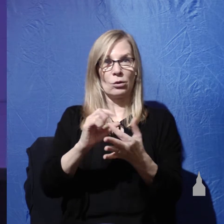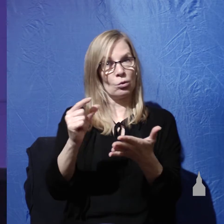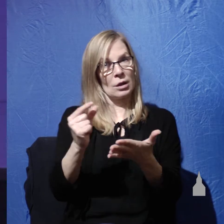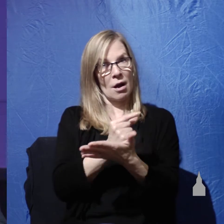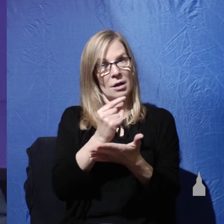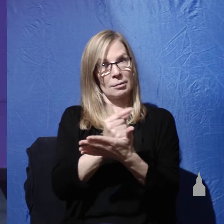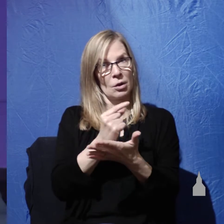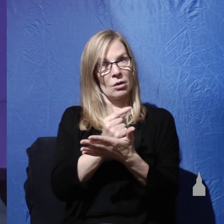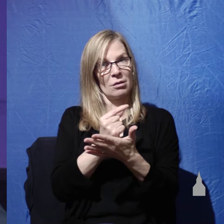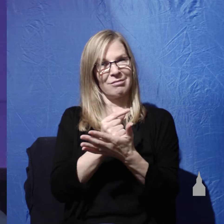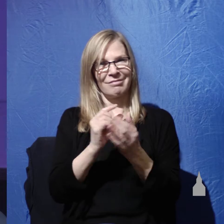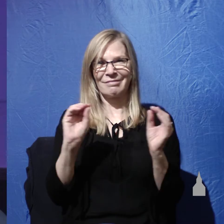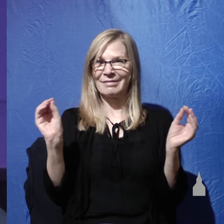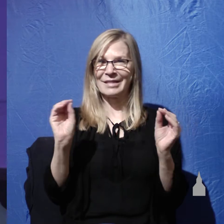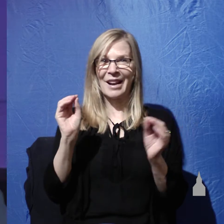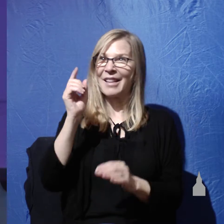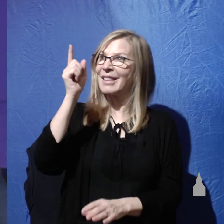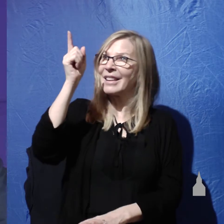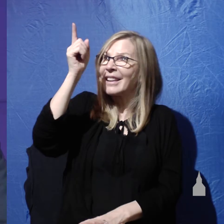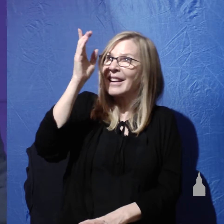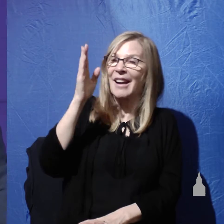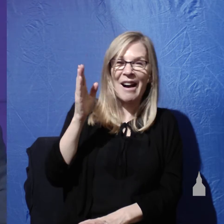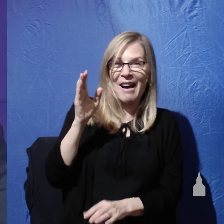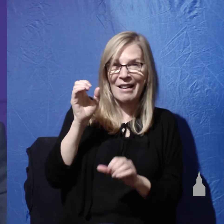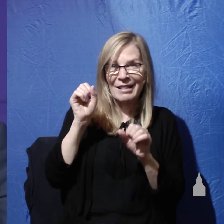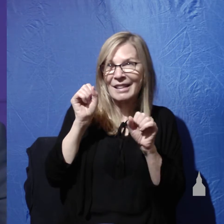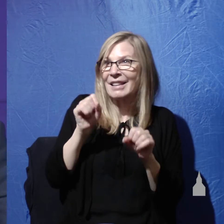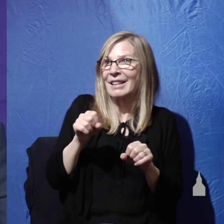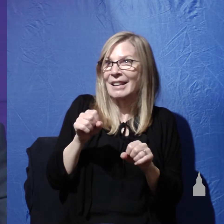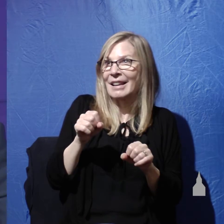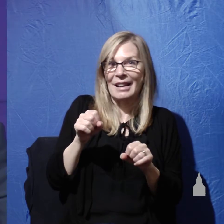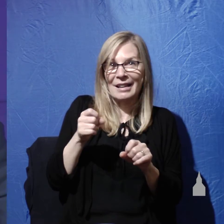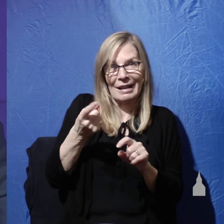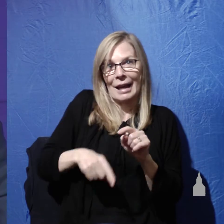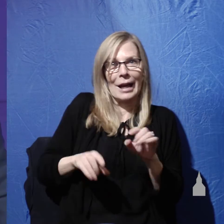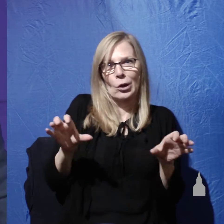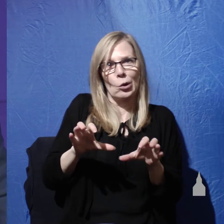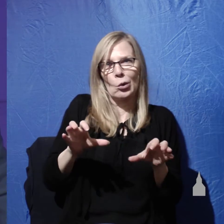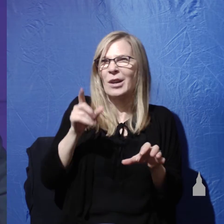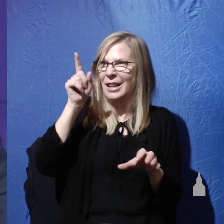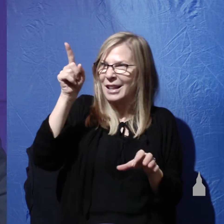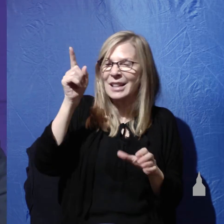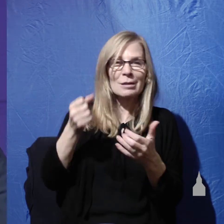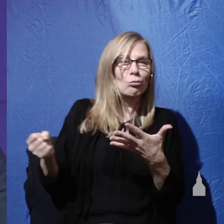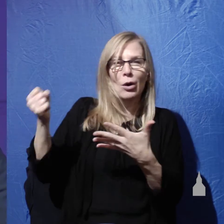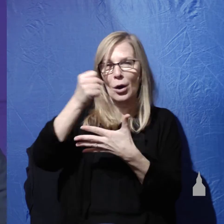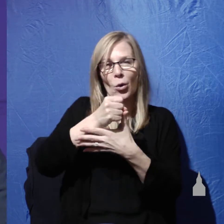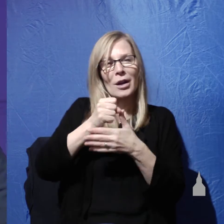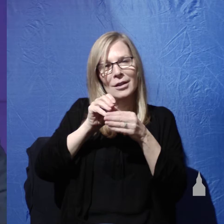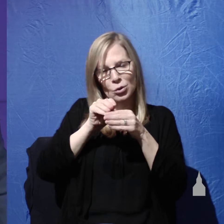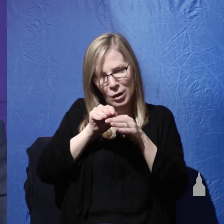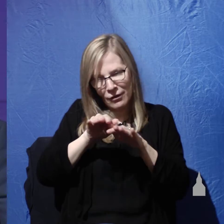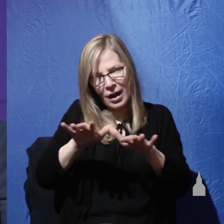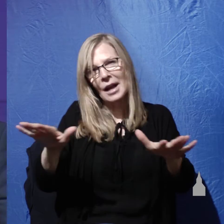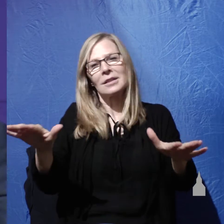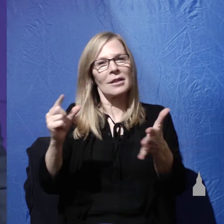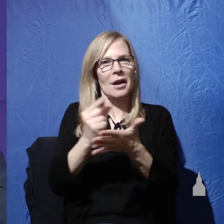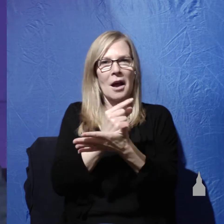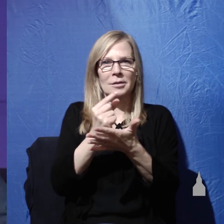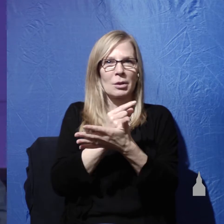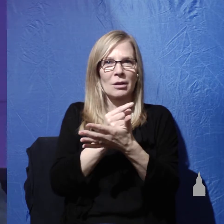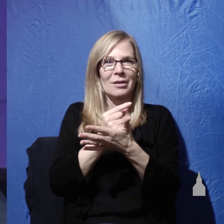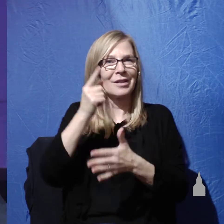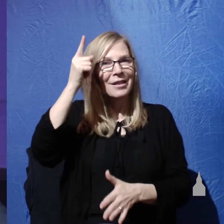gospel, there's nothing that God won't do to advance it. It is his priority. God has determined that